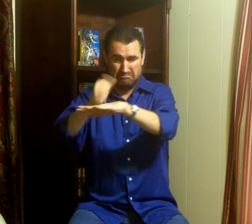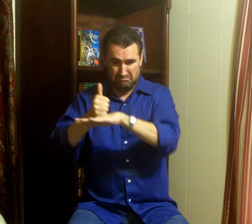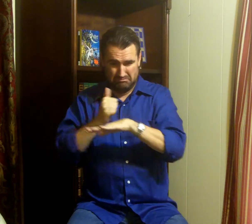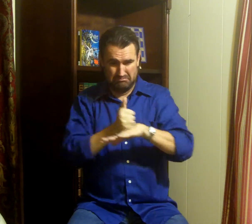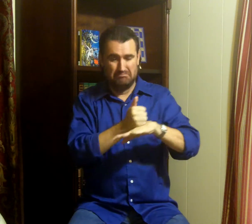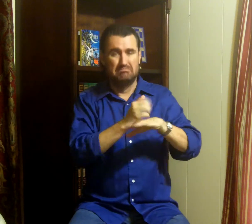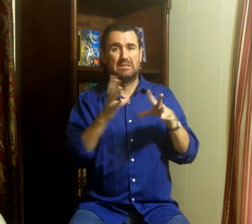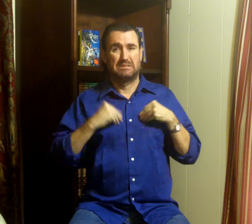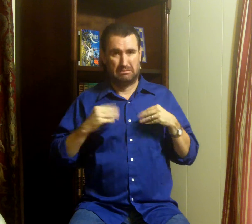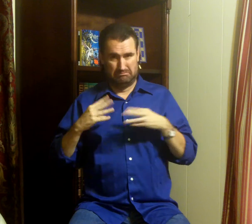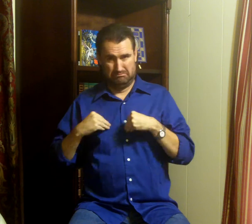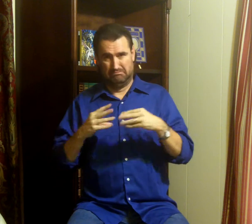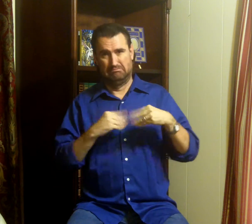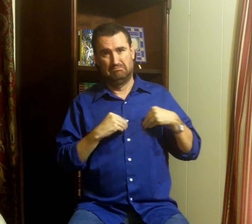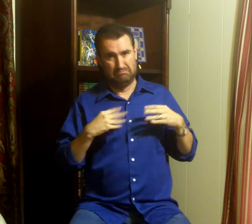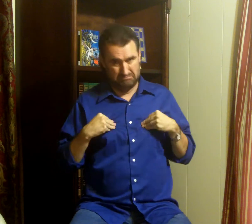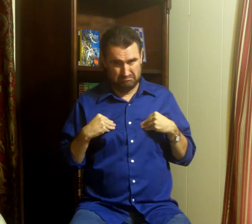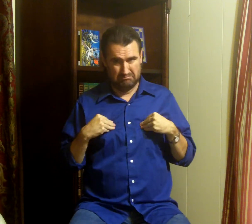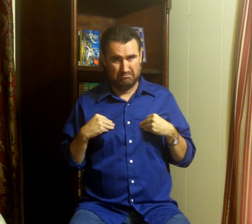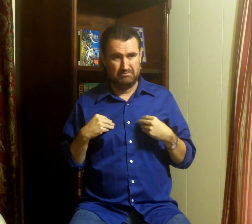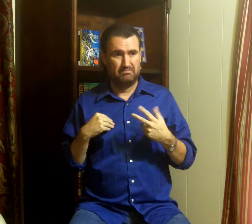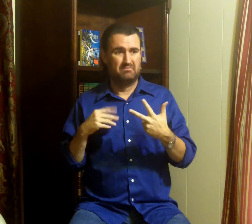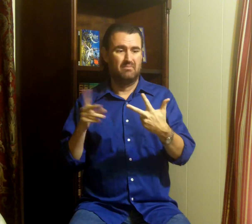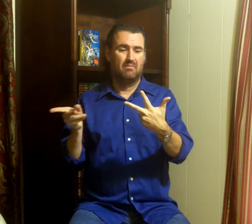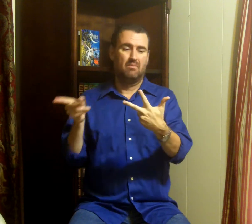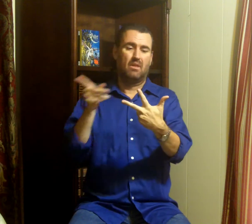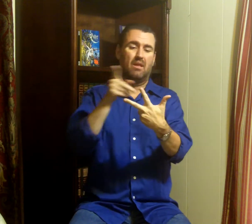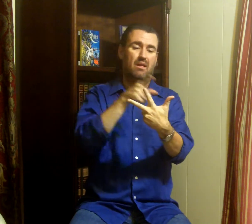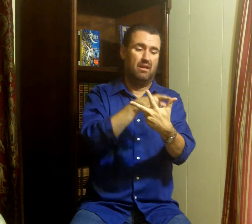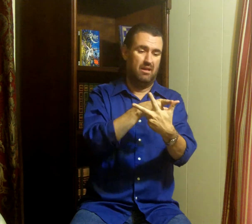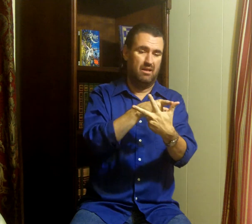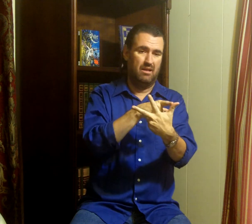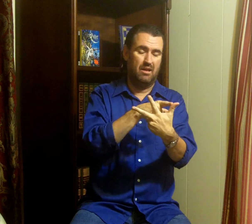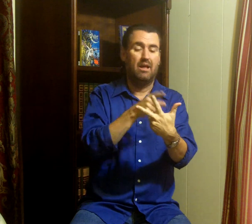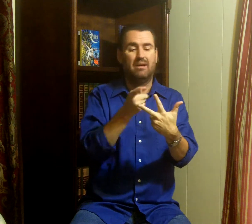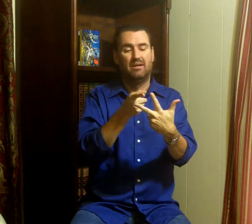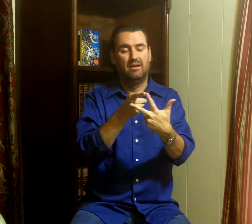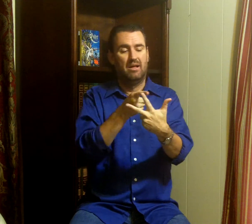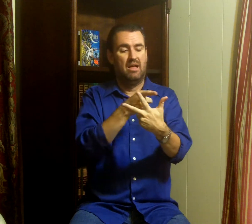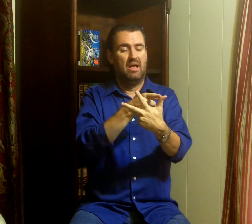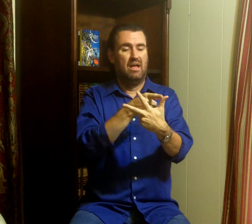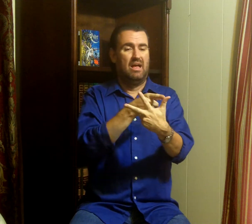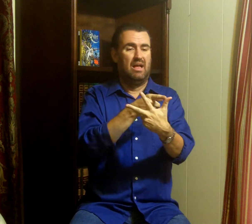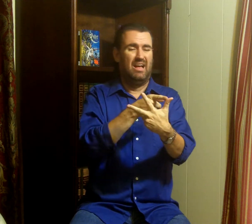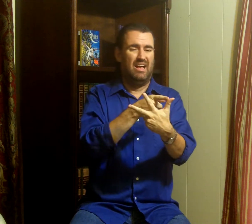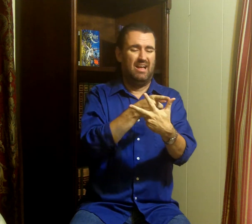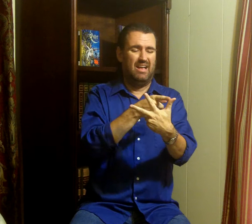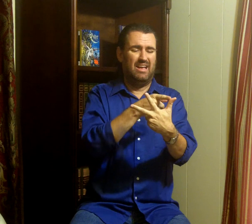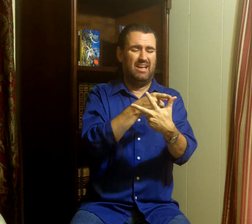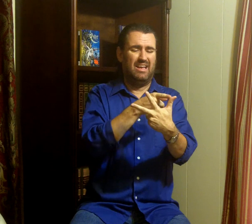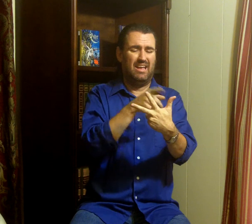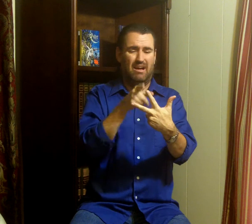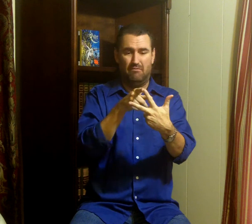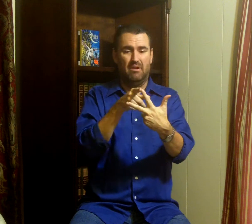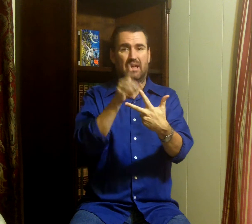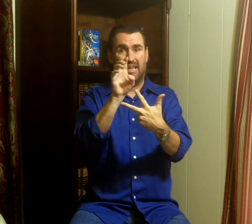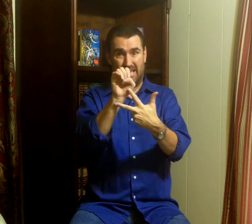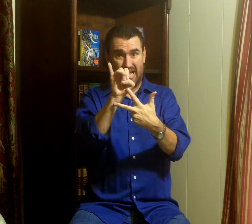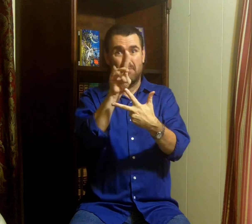the NIC or RID's membership. I believe on EIPA's website you'll actually be able